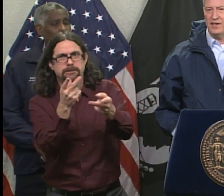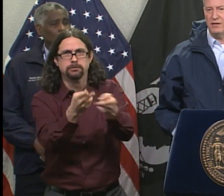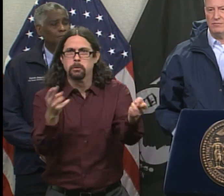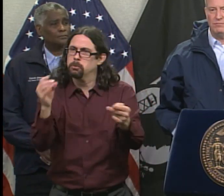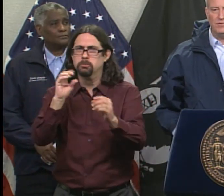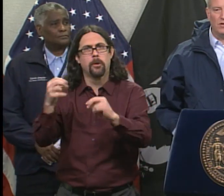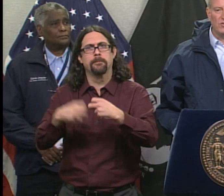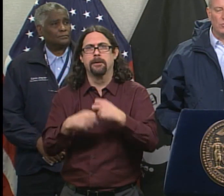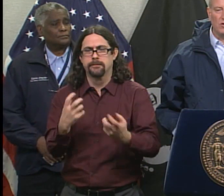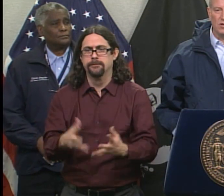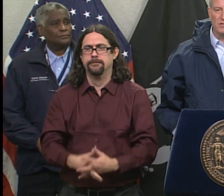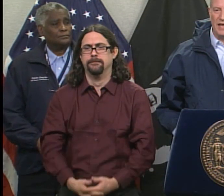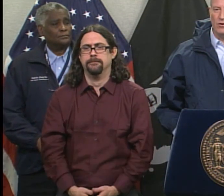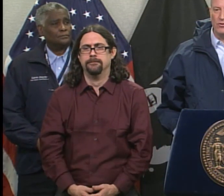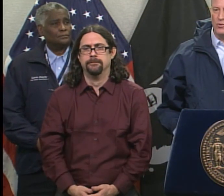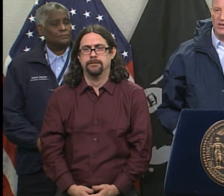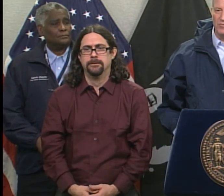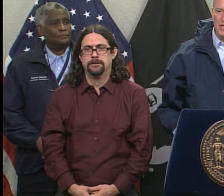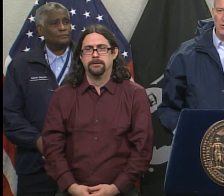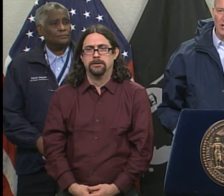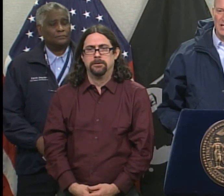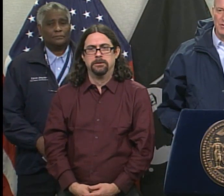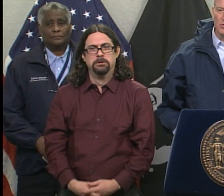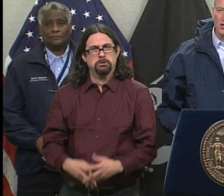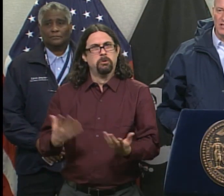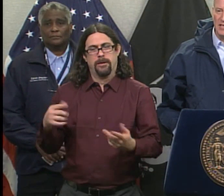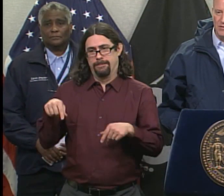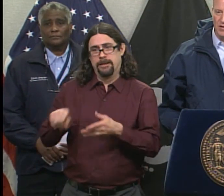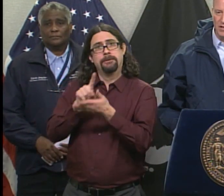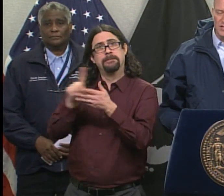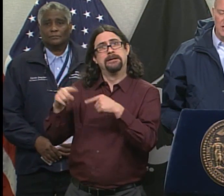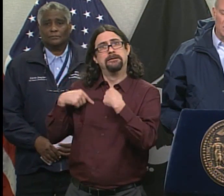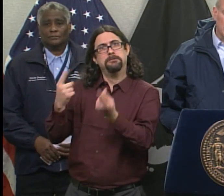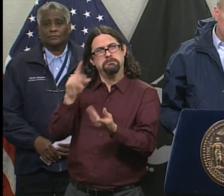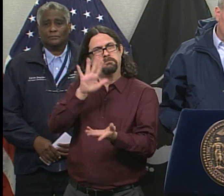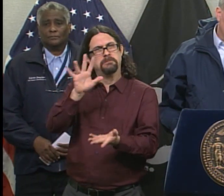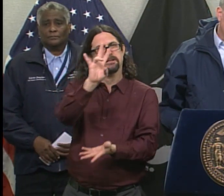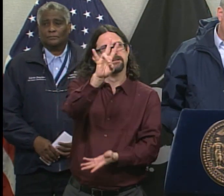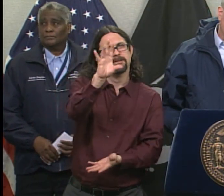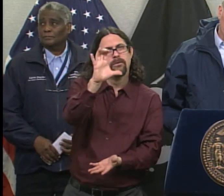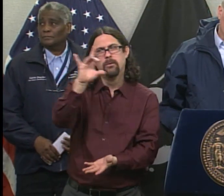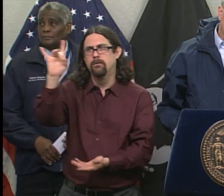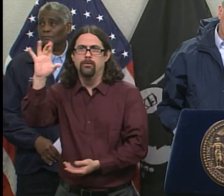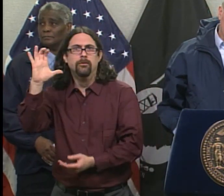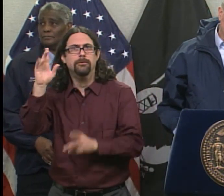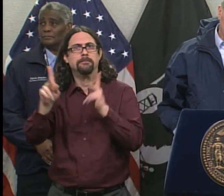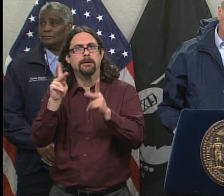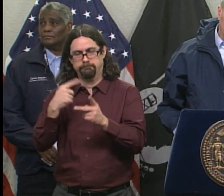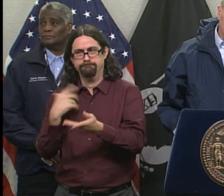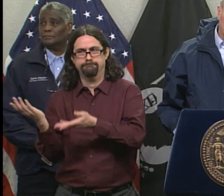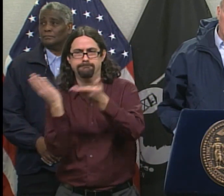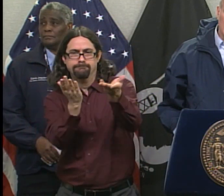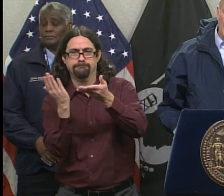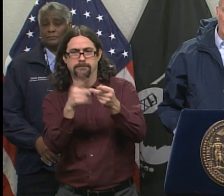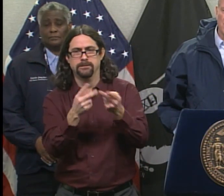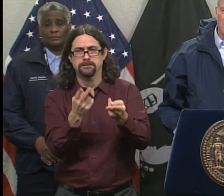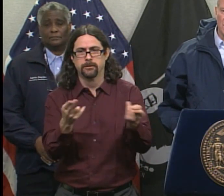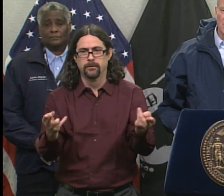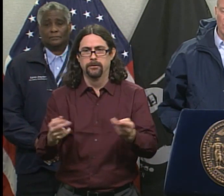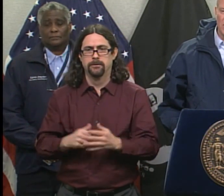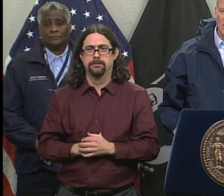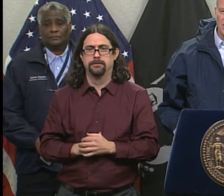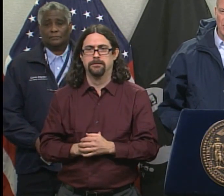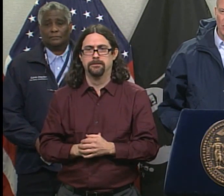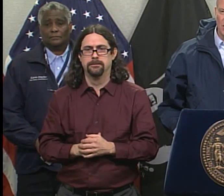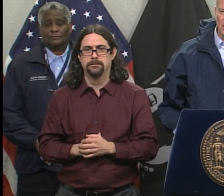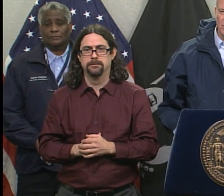I think, somewhere like 10 or 12 people had to be brought in involuntarily. But we will not hesitate to take action if